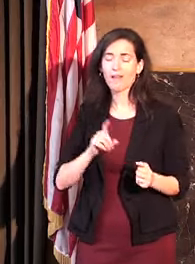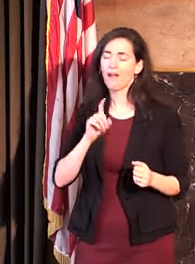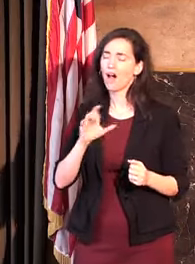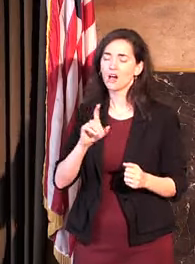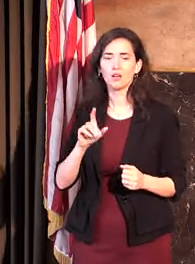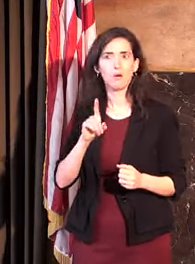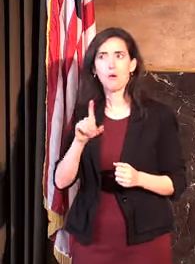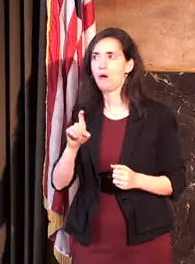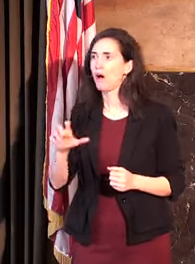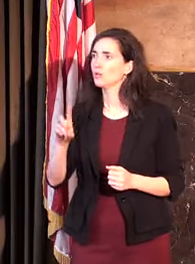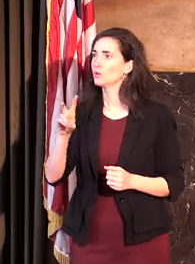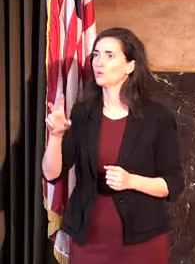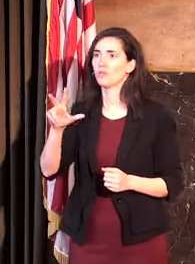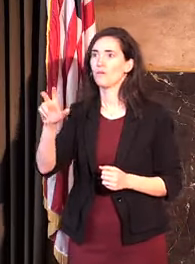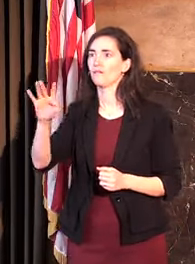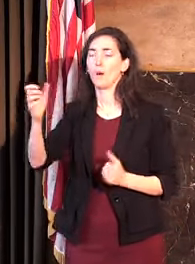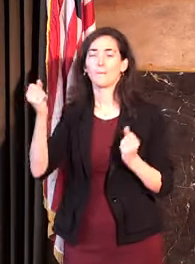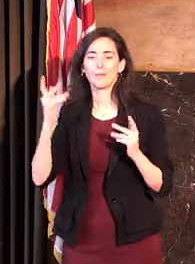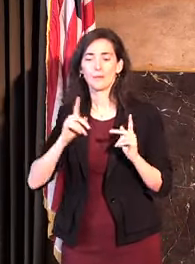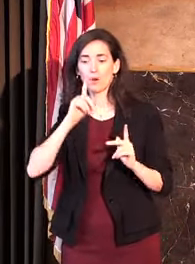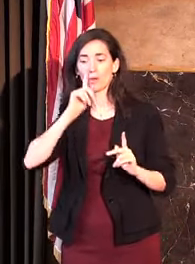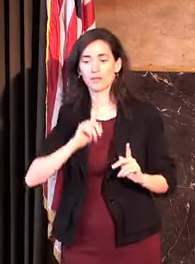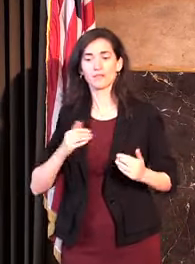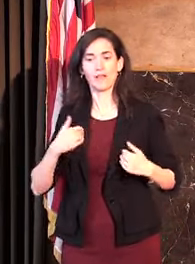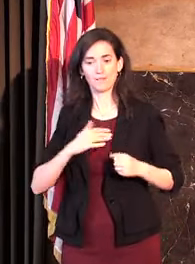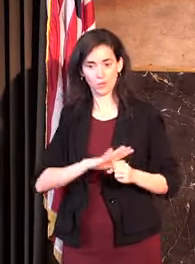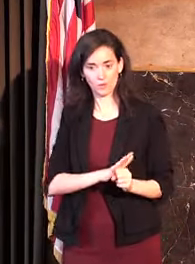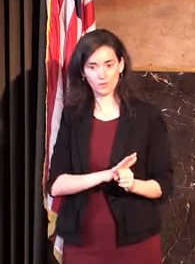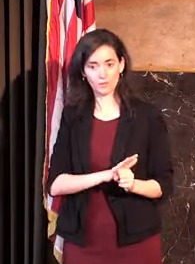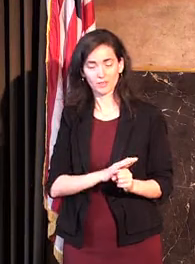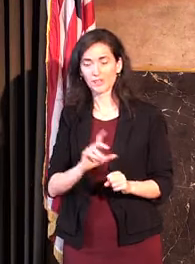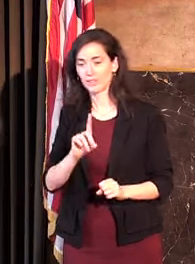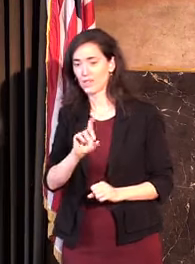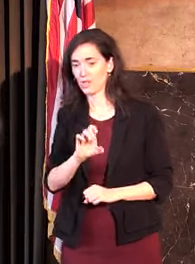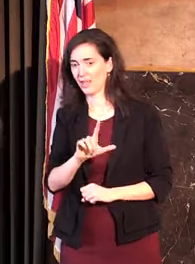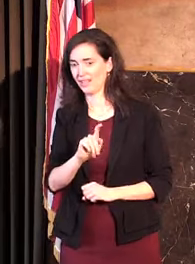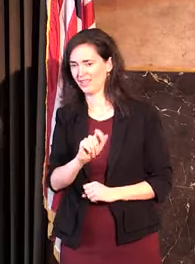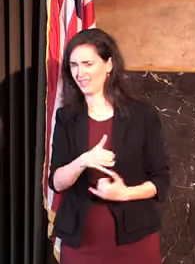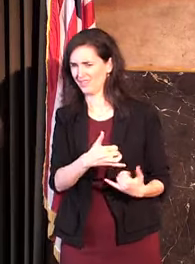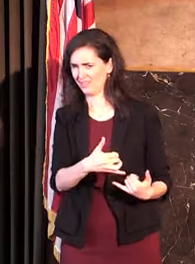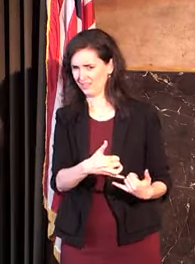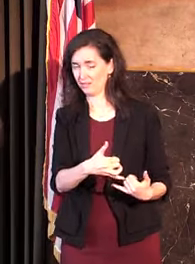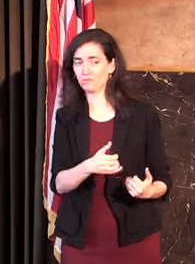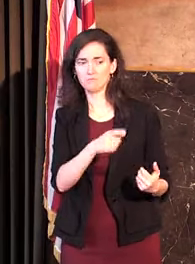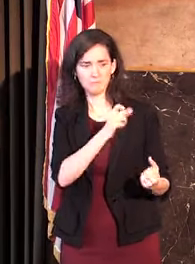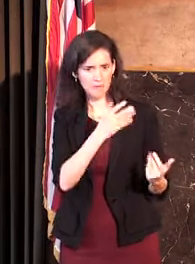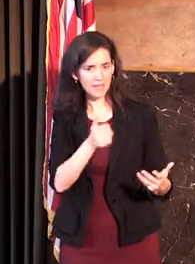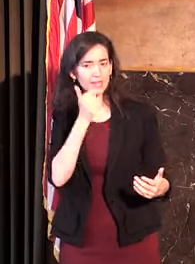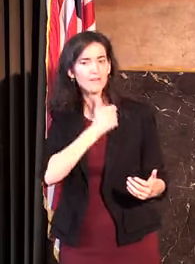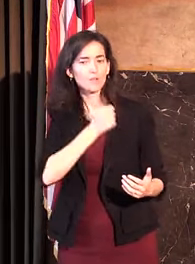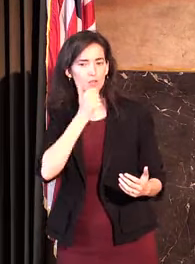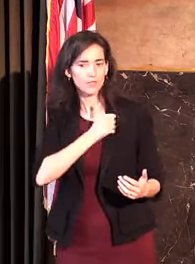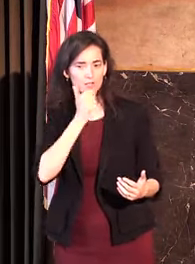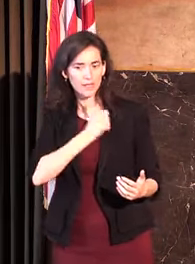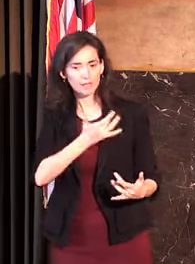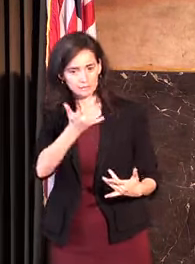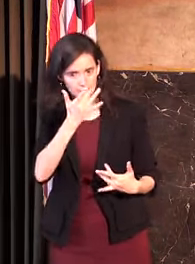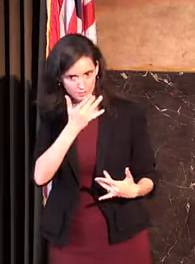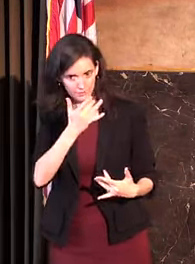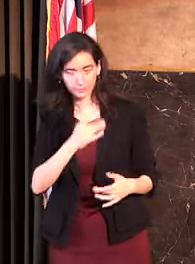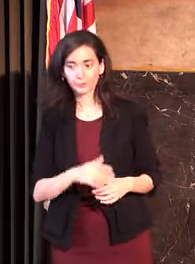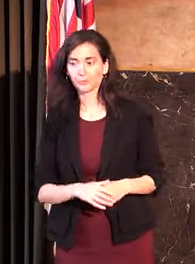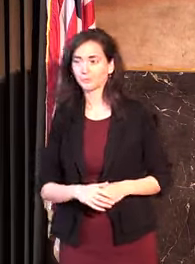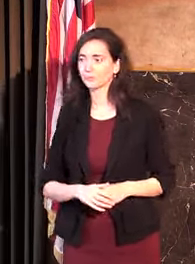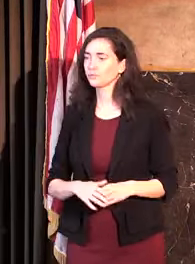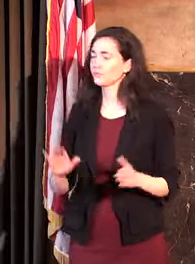day, all of them currently from the Delta variant. And I just want to talk about where we were at